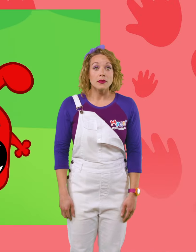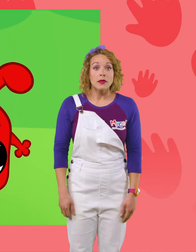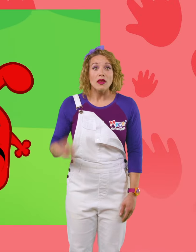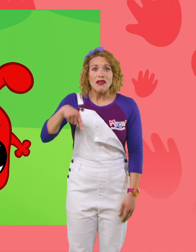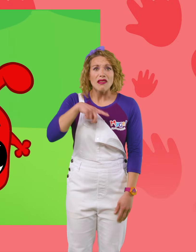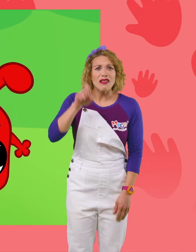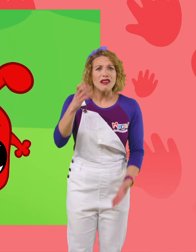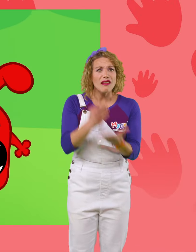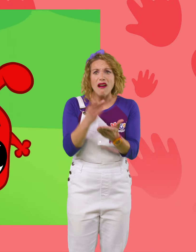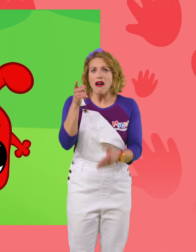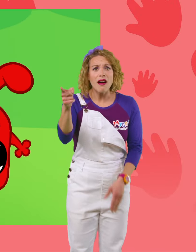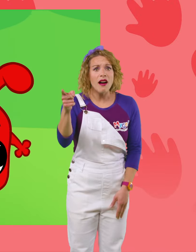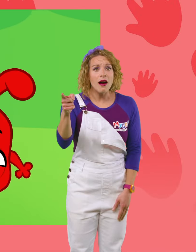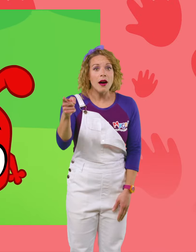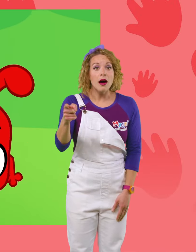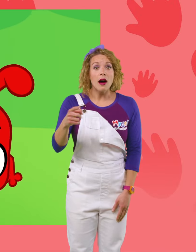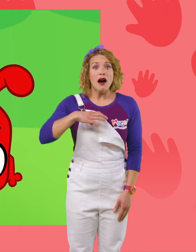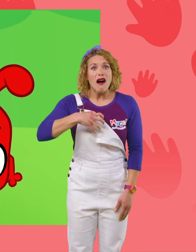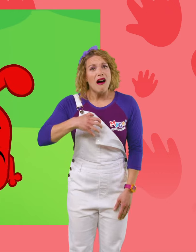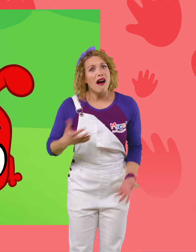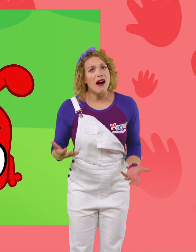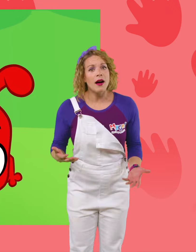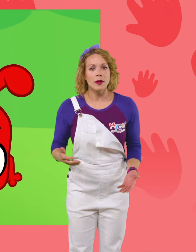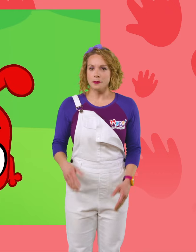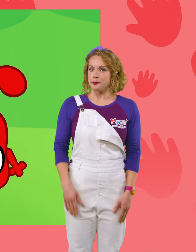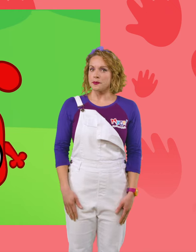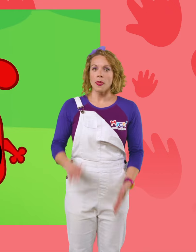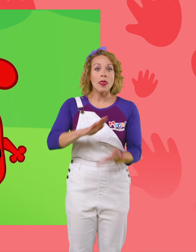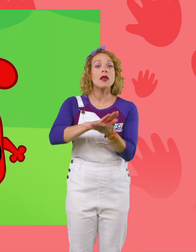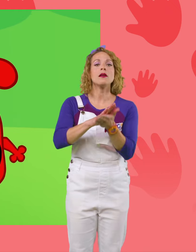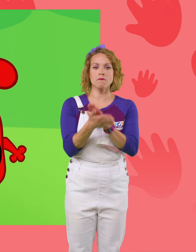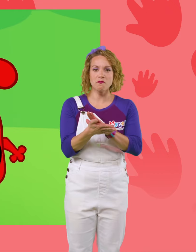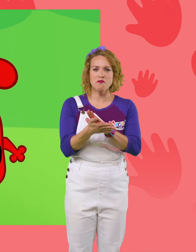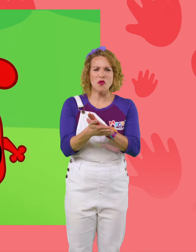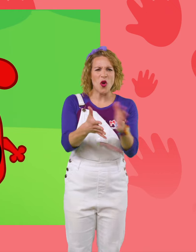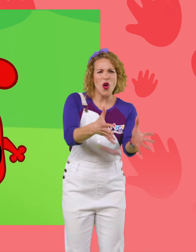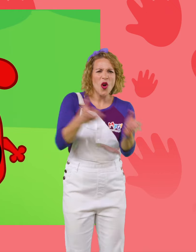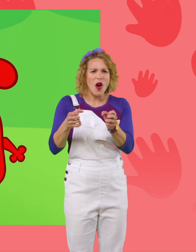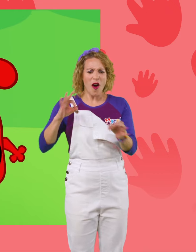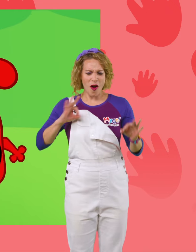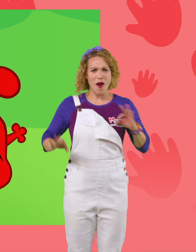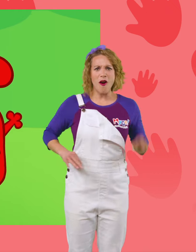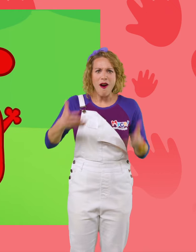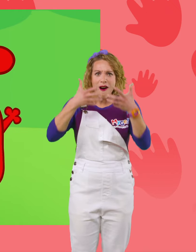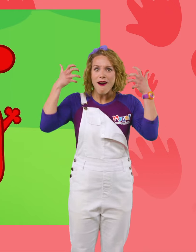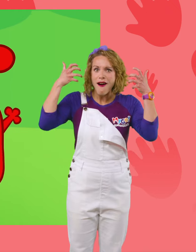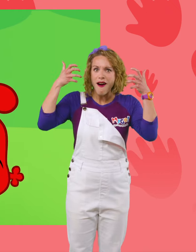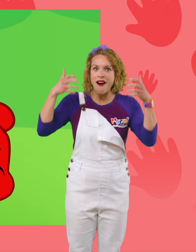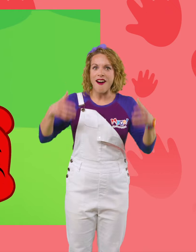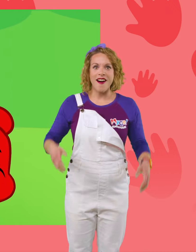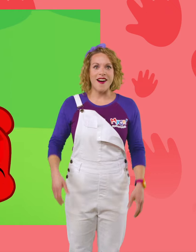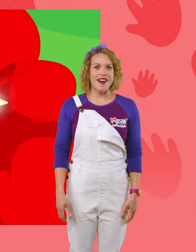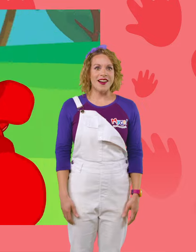We need to stop them, Morphle. Morph into a super fast cheetah.